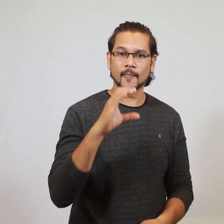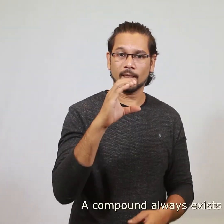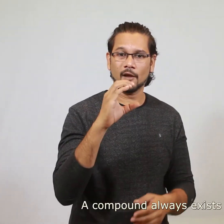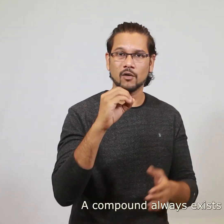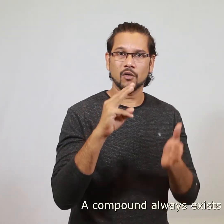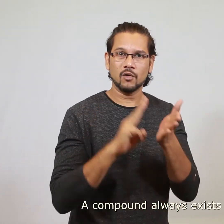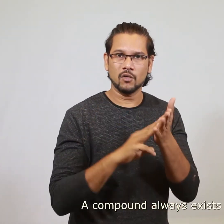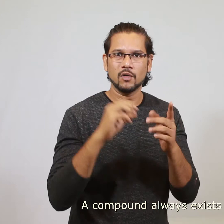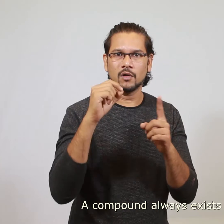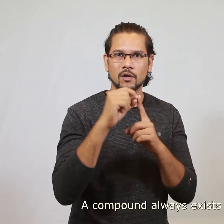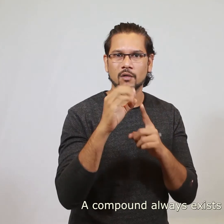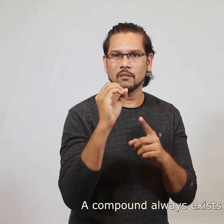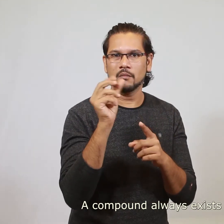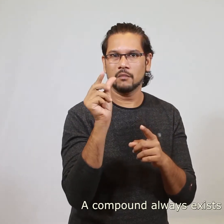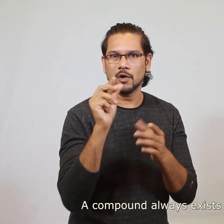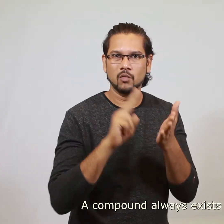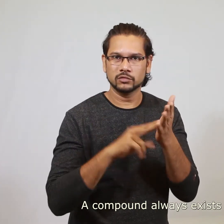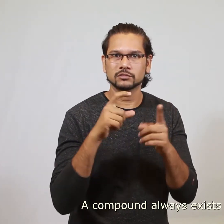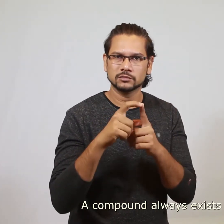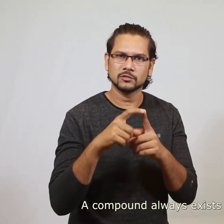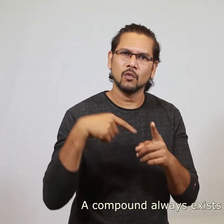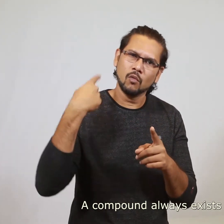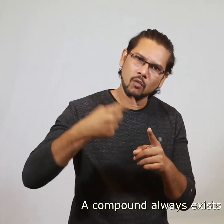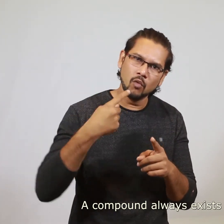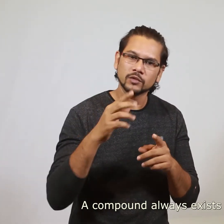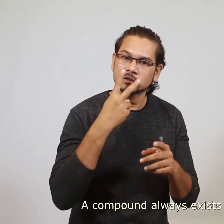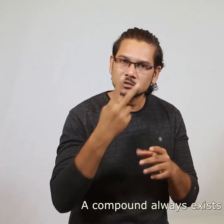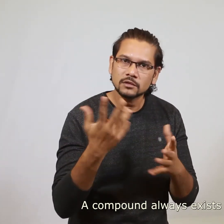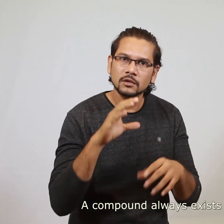A compound always exists as molecules.